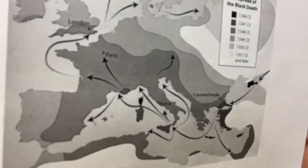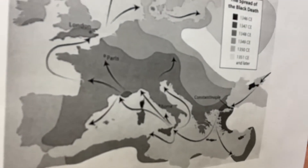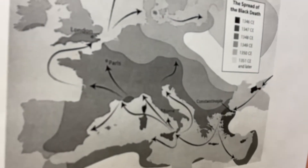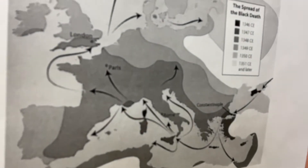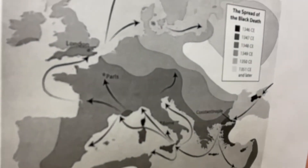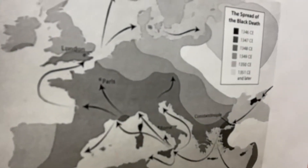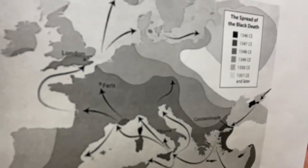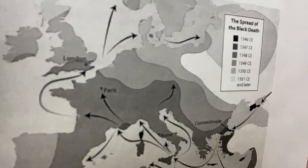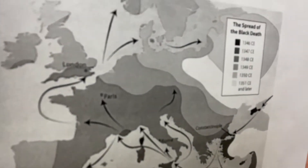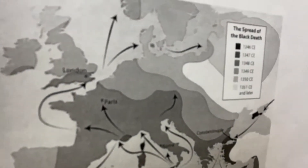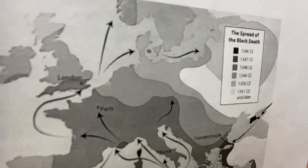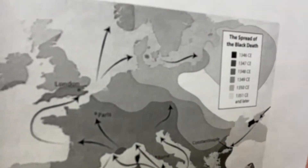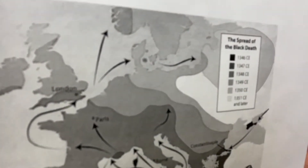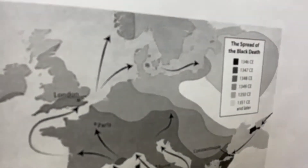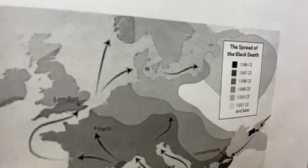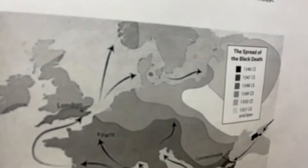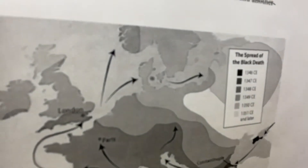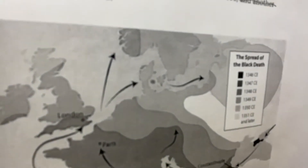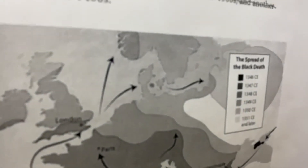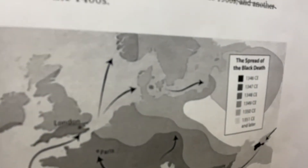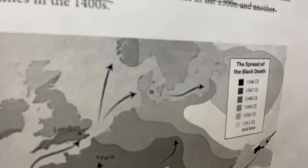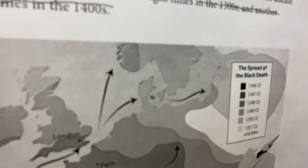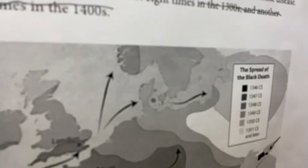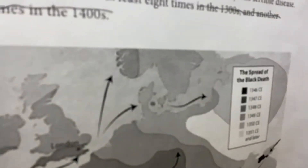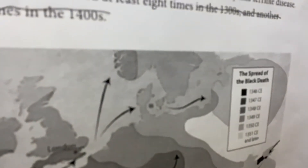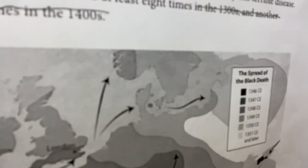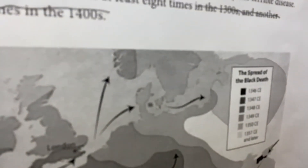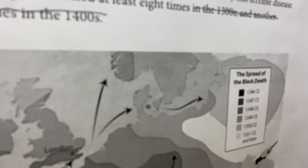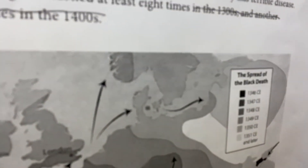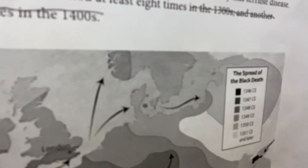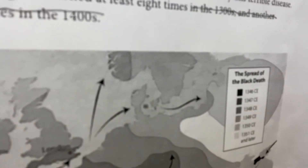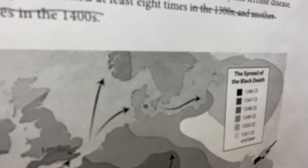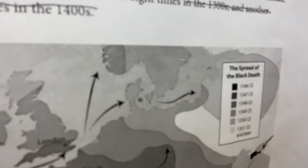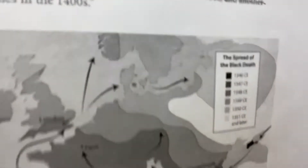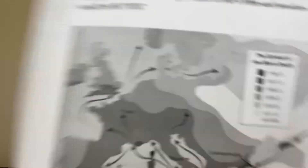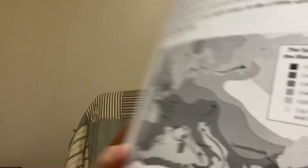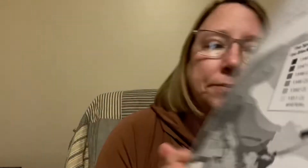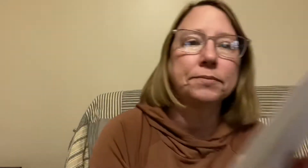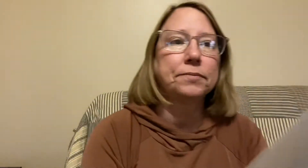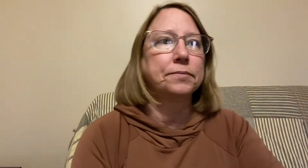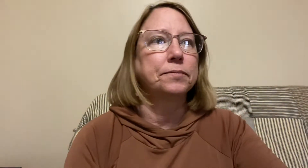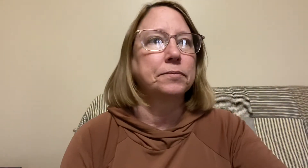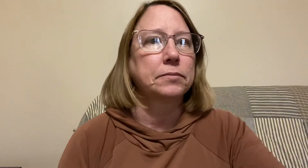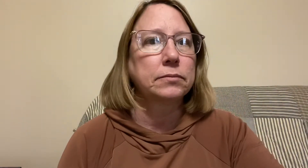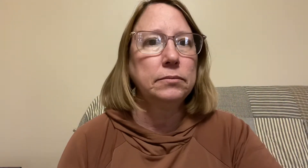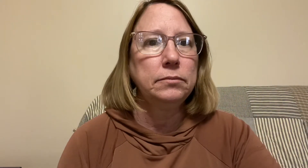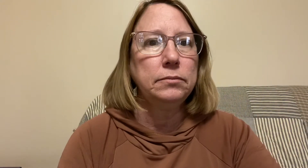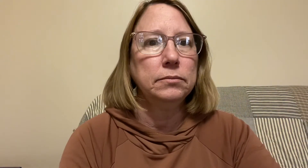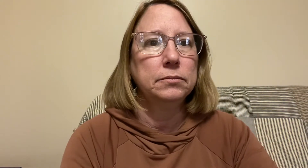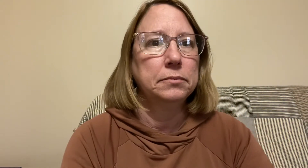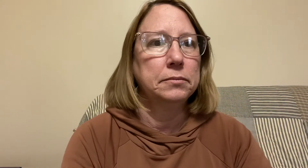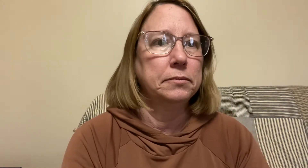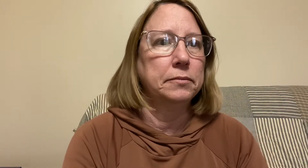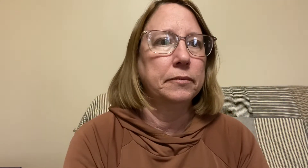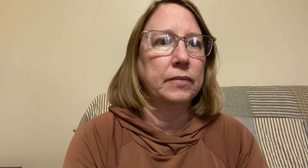terror, and it spread through England and eventually went